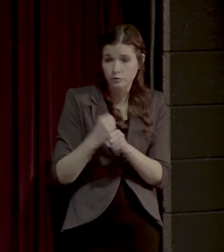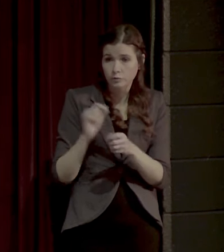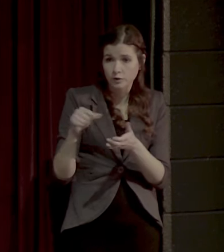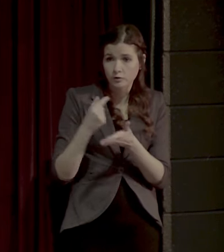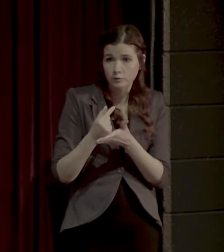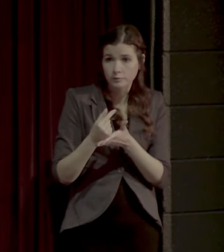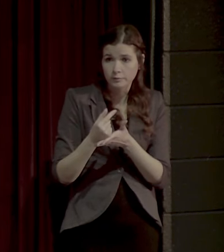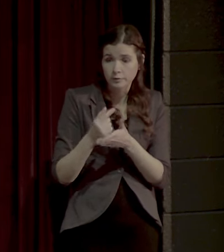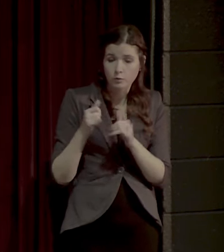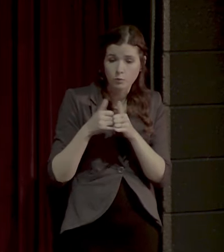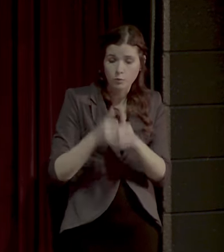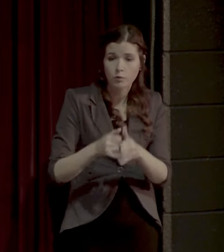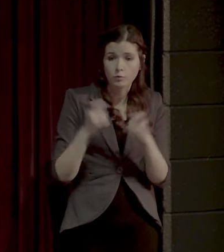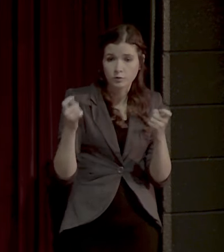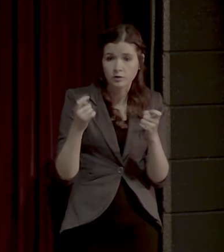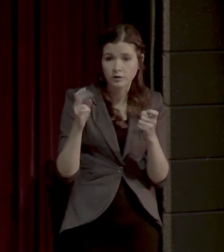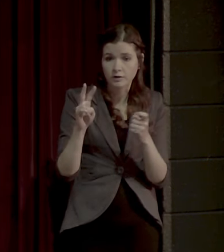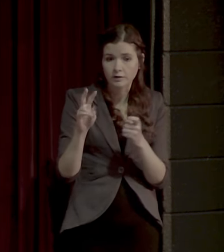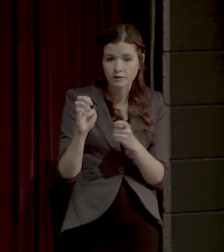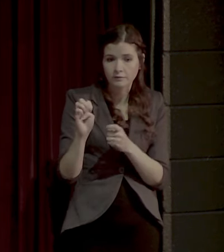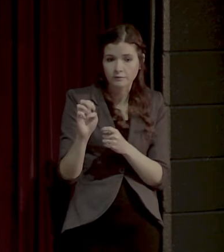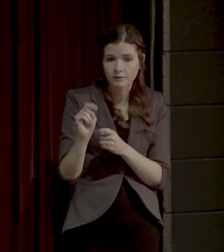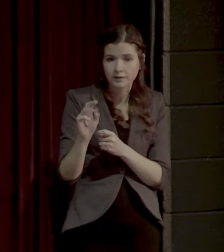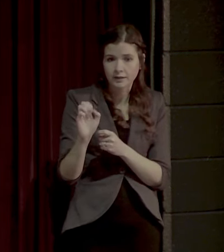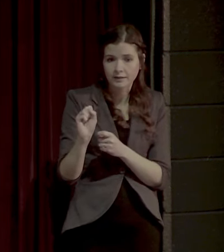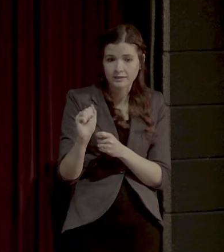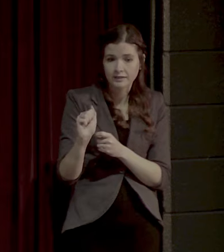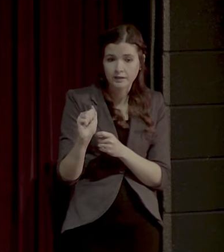graduate award winner is Vanessa Ball.